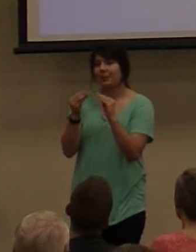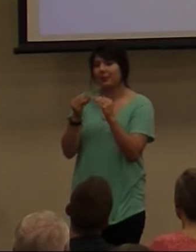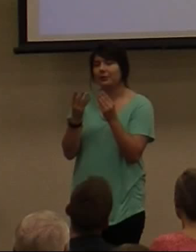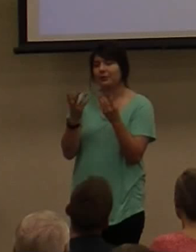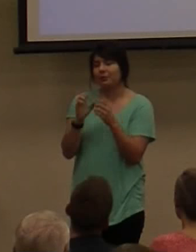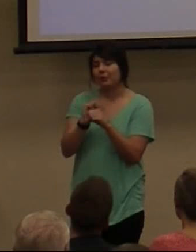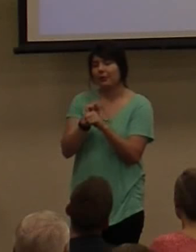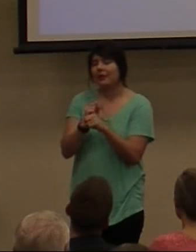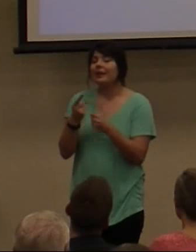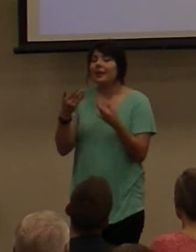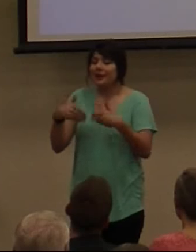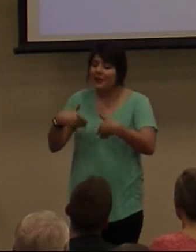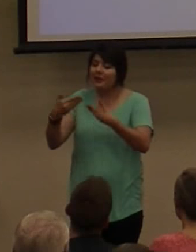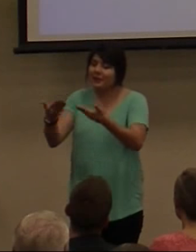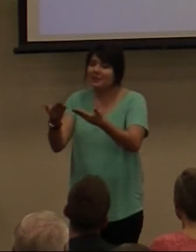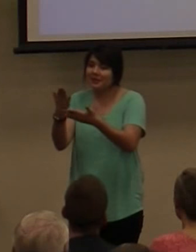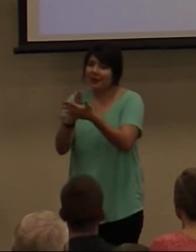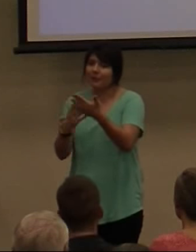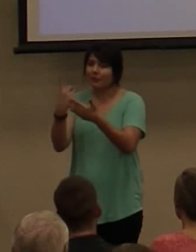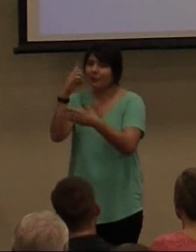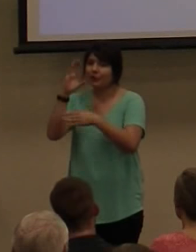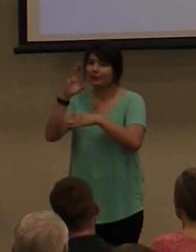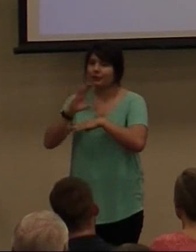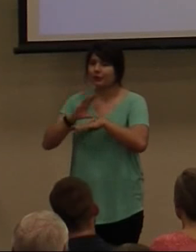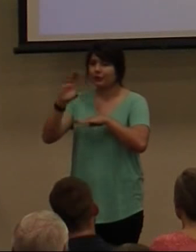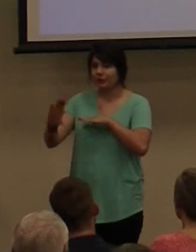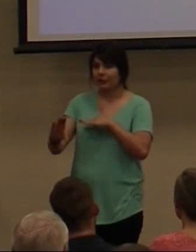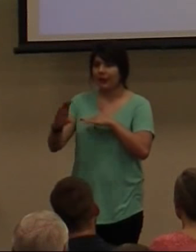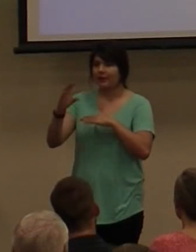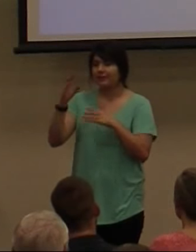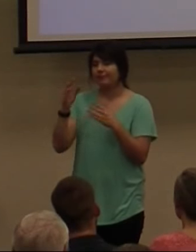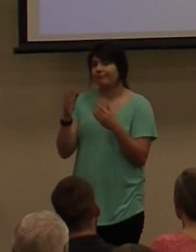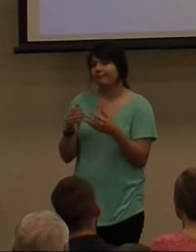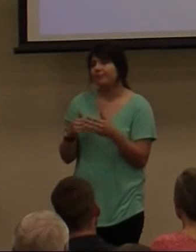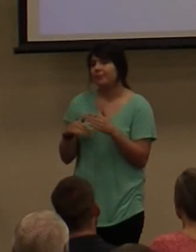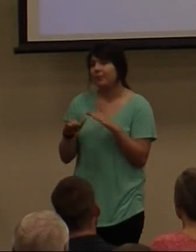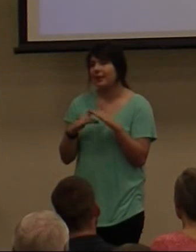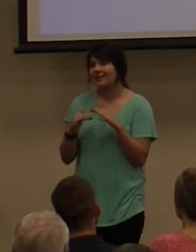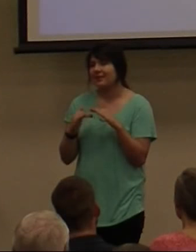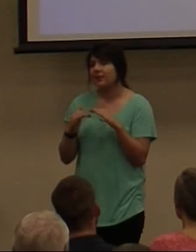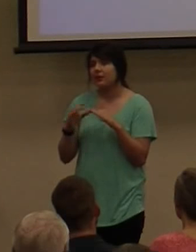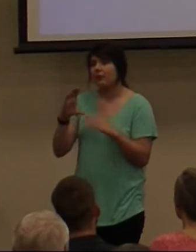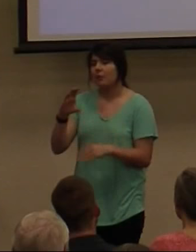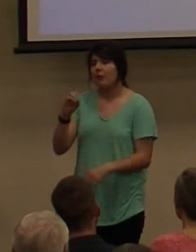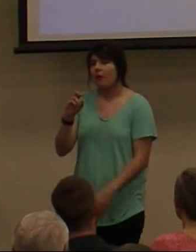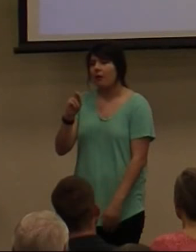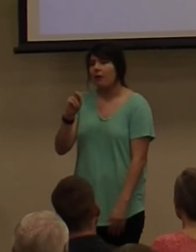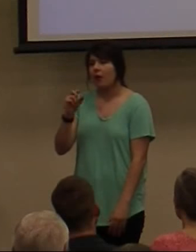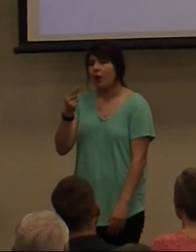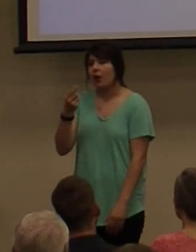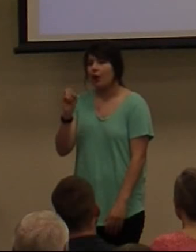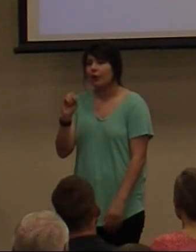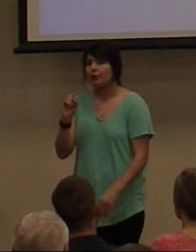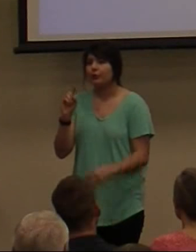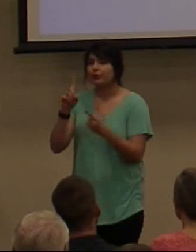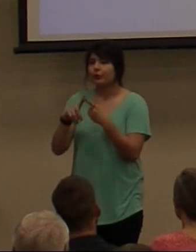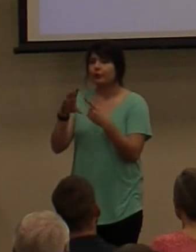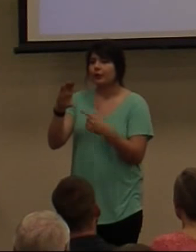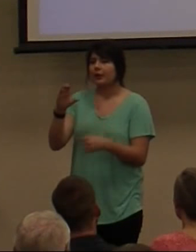statistics for churches of Christ, basically from Congo down to Cape Town.